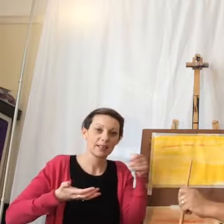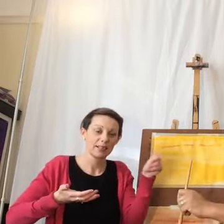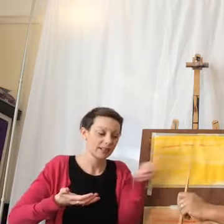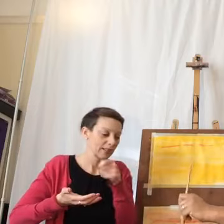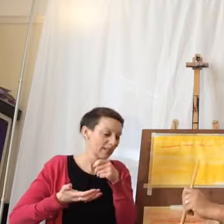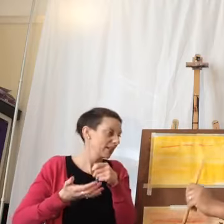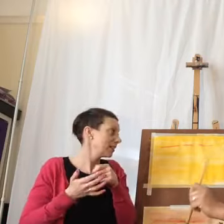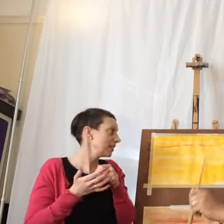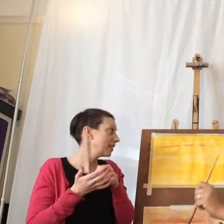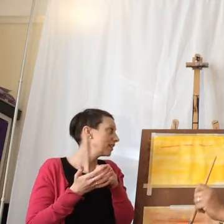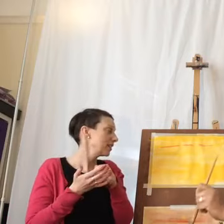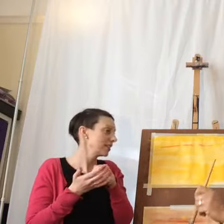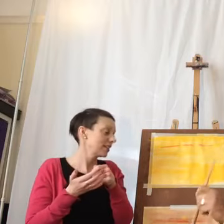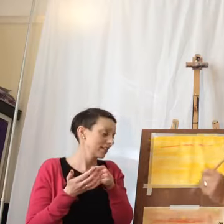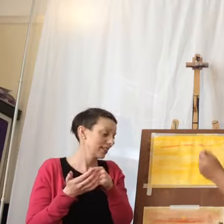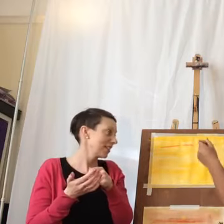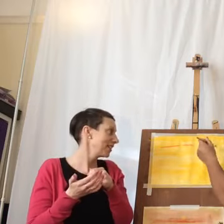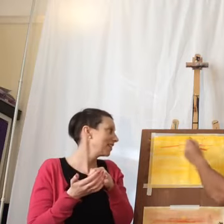it's way too thick.